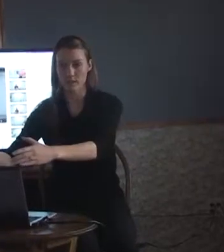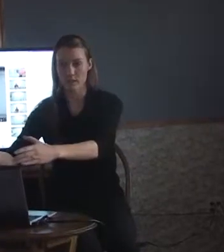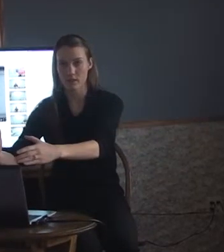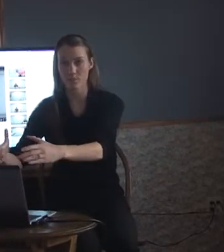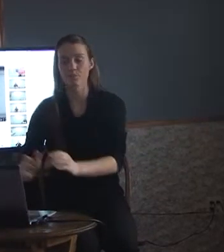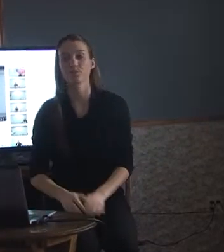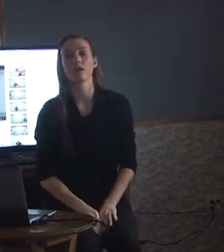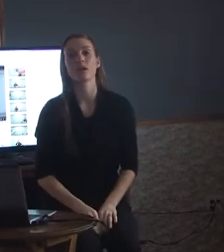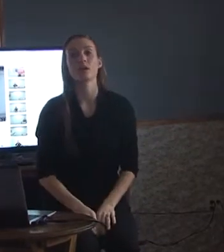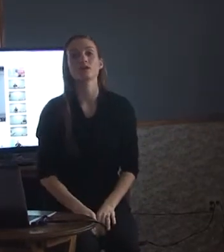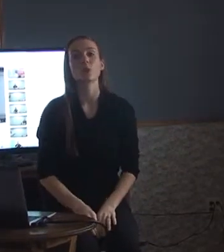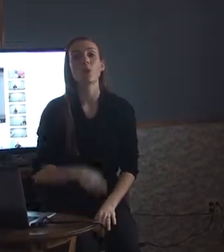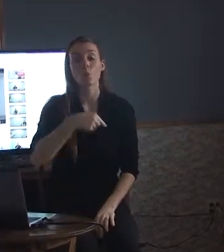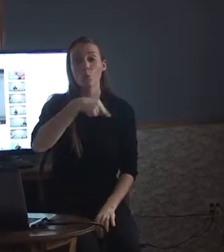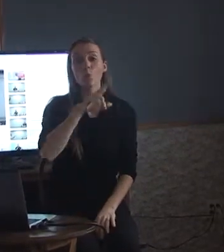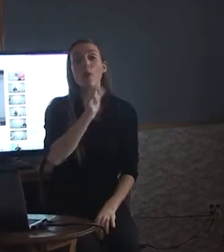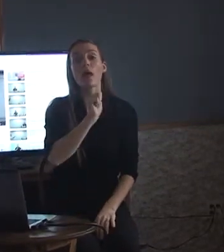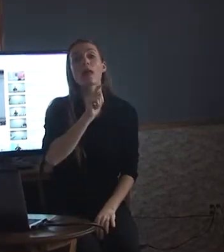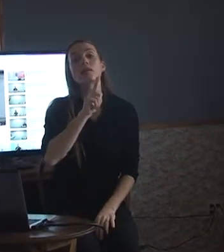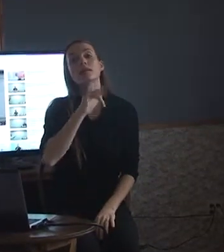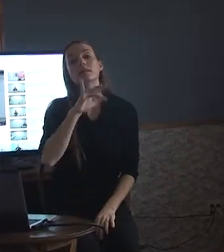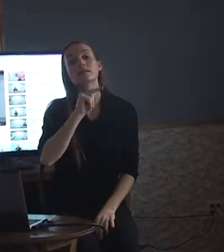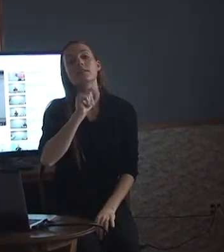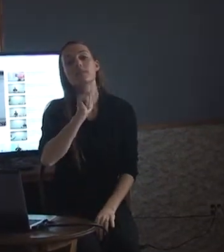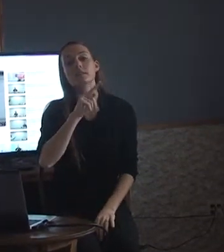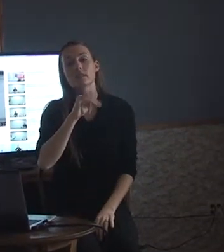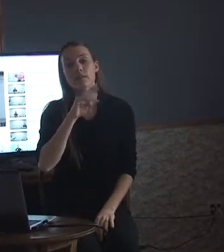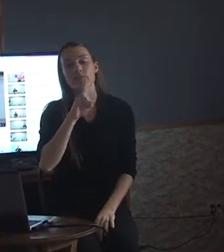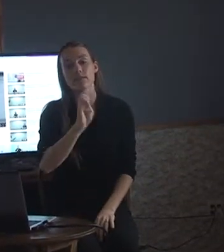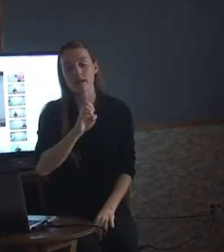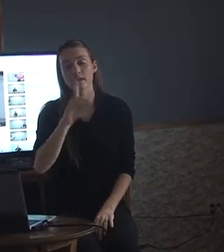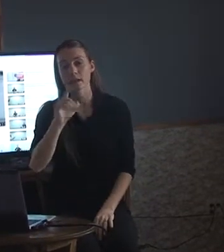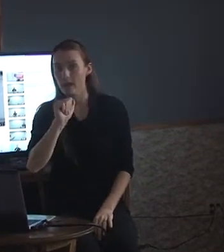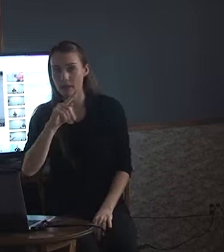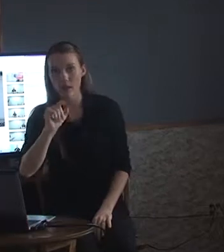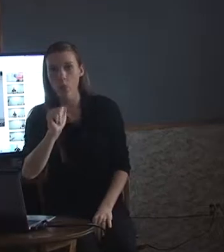So qualitative data, what we're talking about is data that is non-numeric.